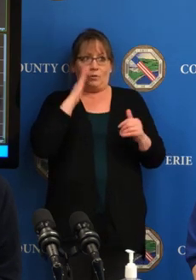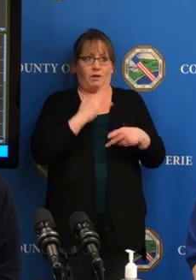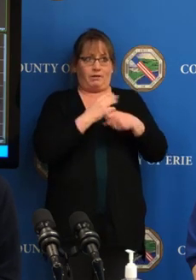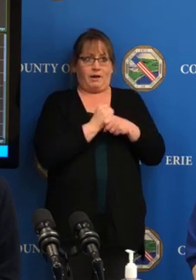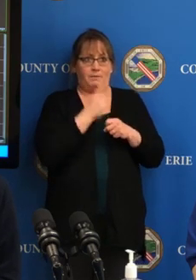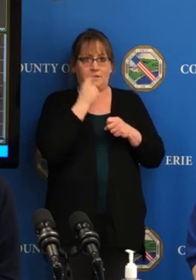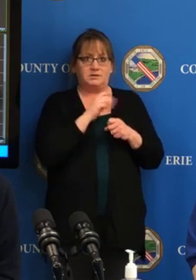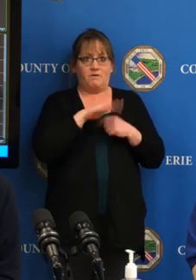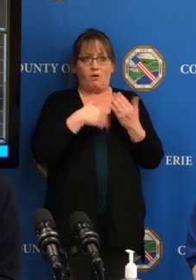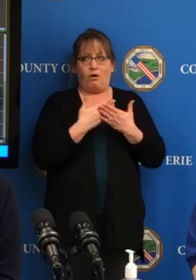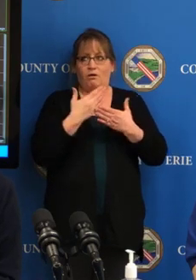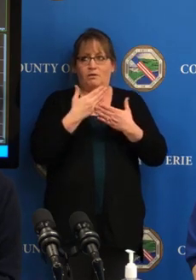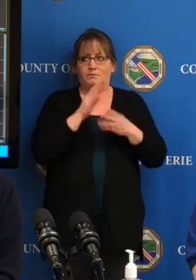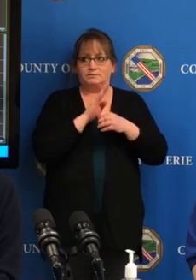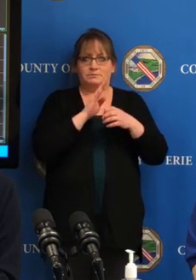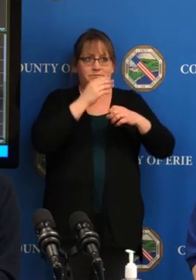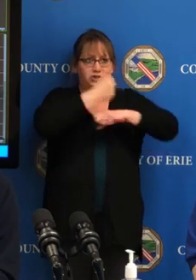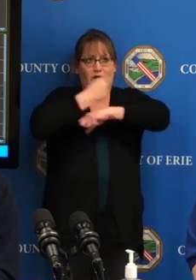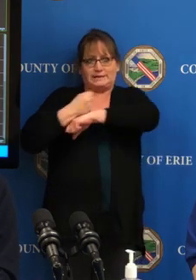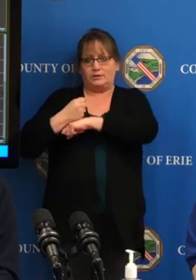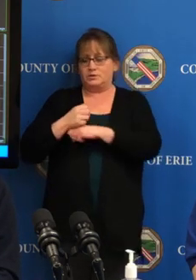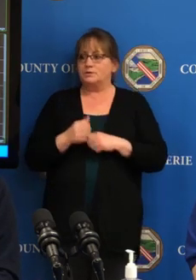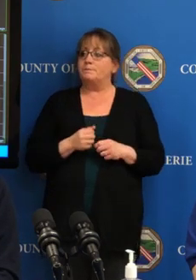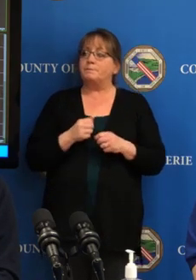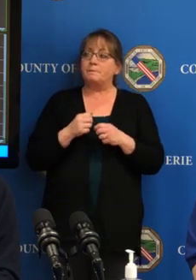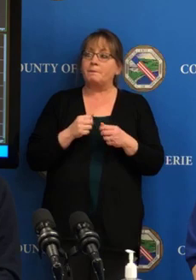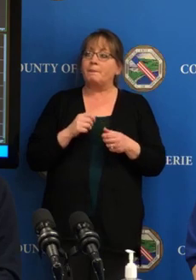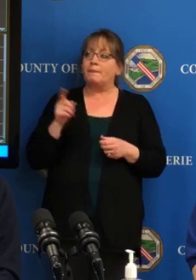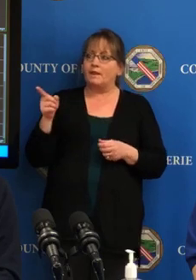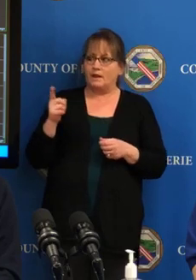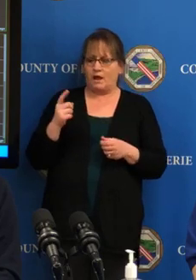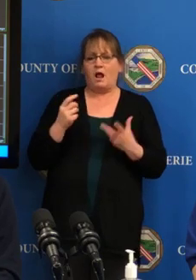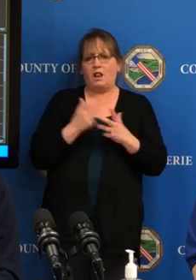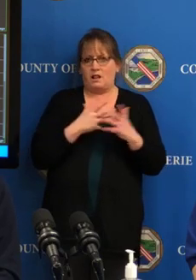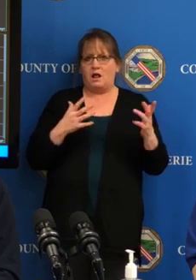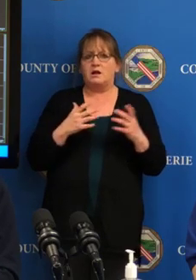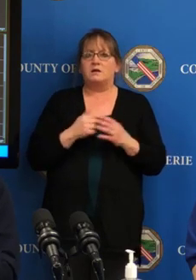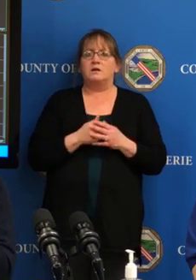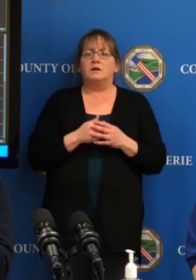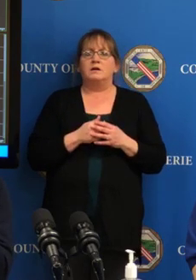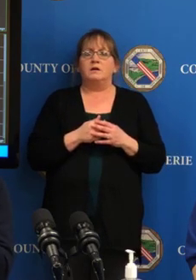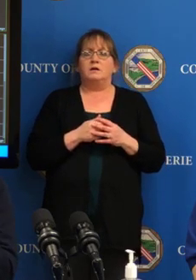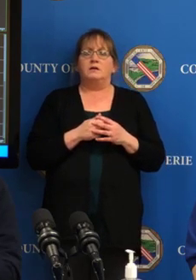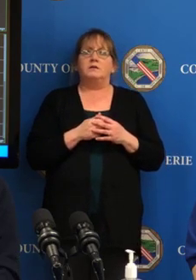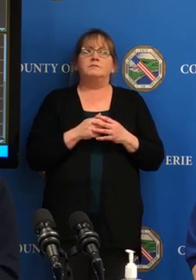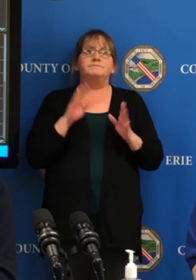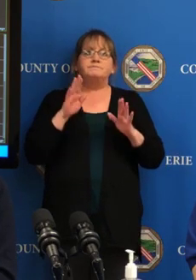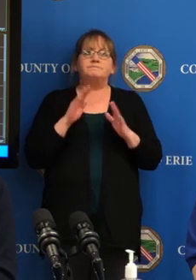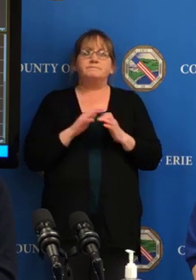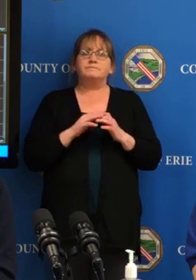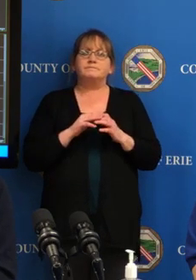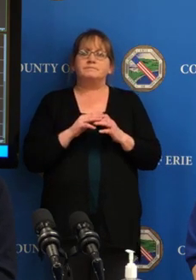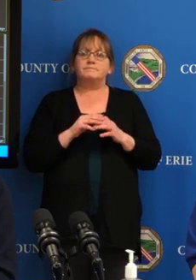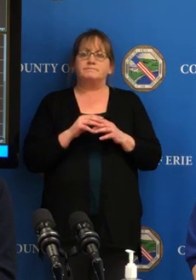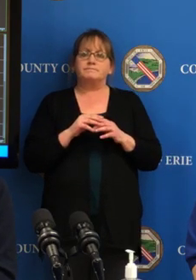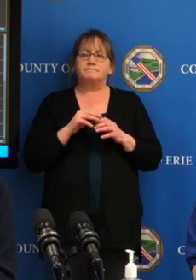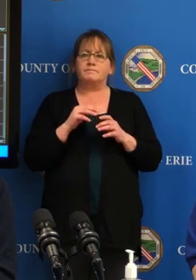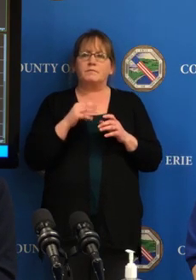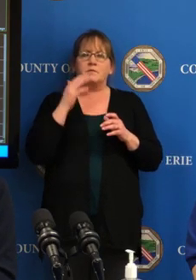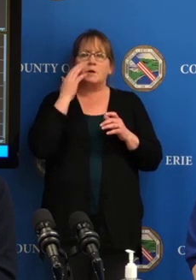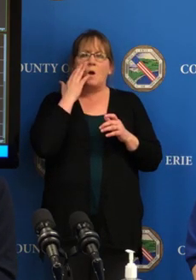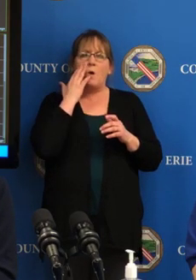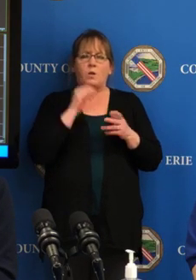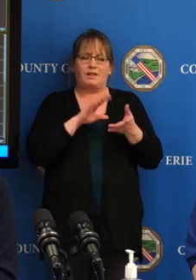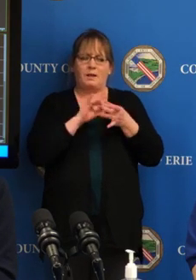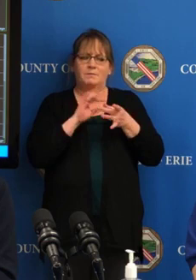of all the shutdowns. Next question. Next question, we get this quite a bit, retrofitting sites. One that's referenced often is the old Erie County